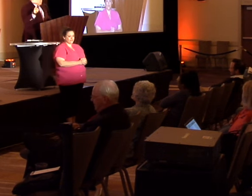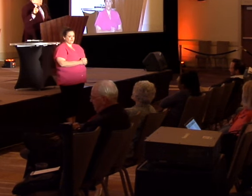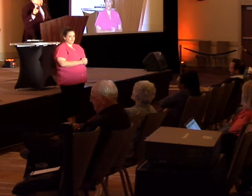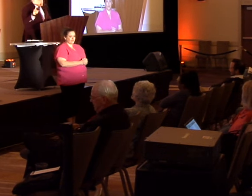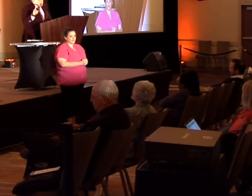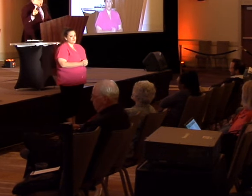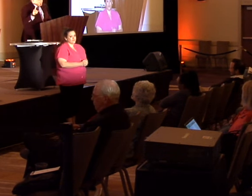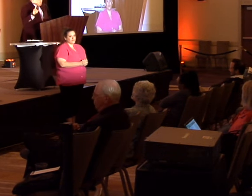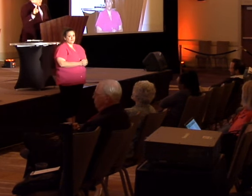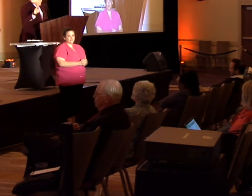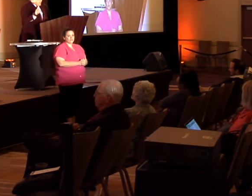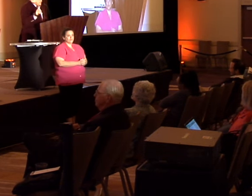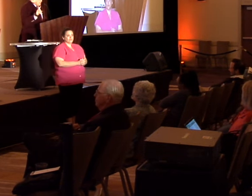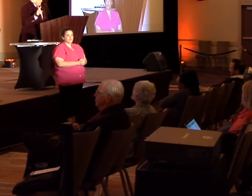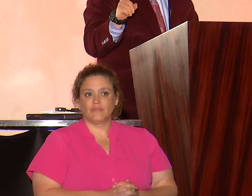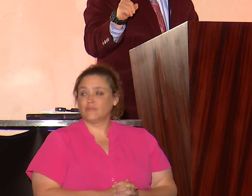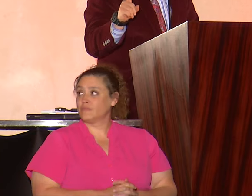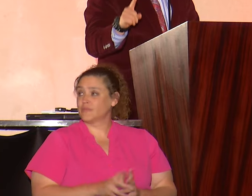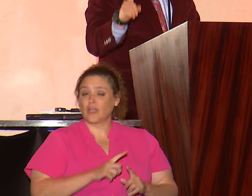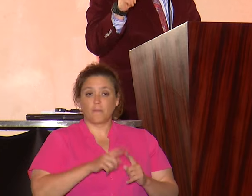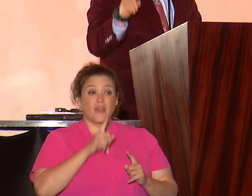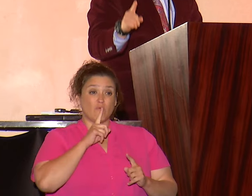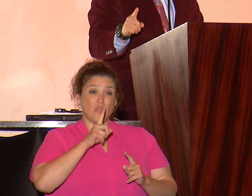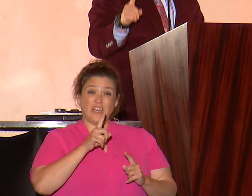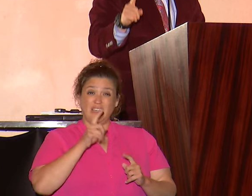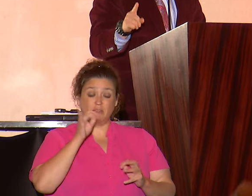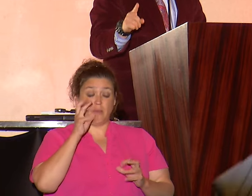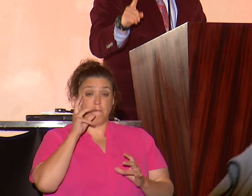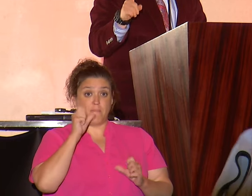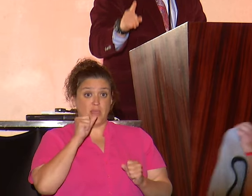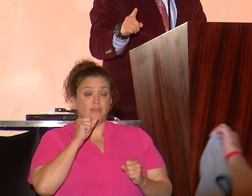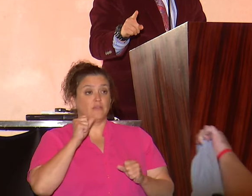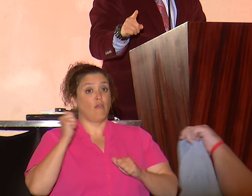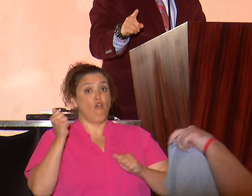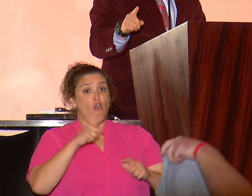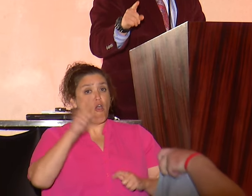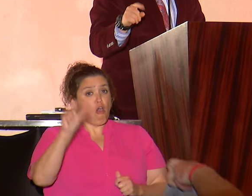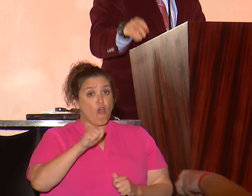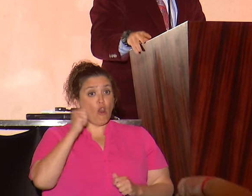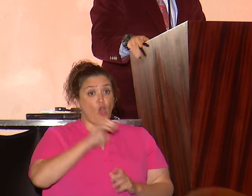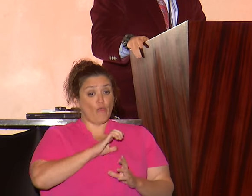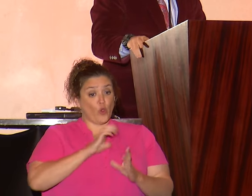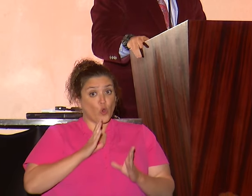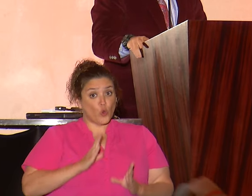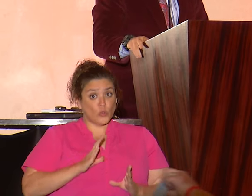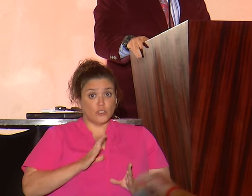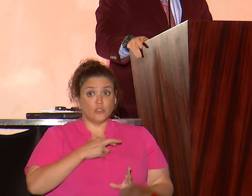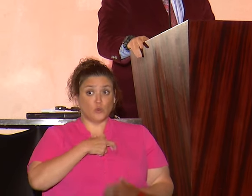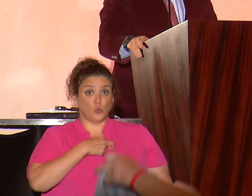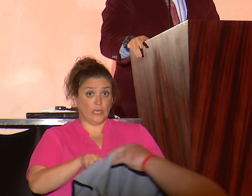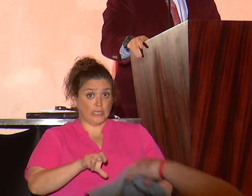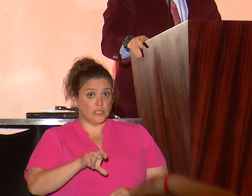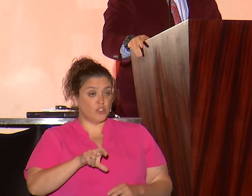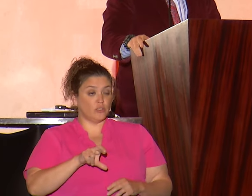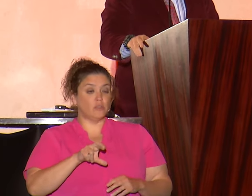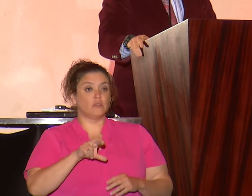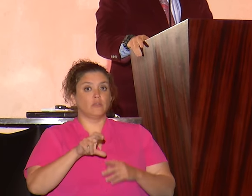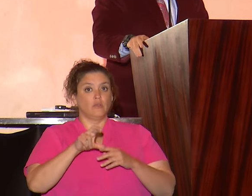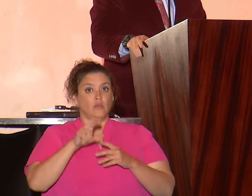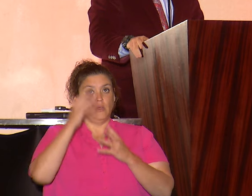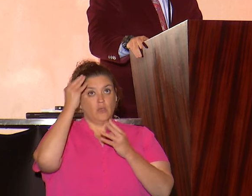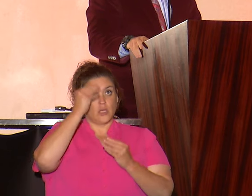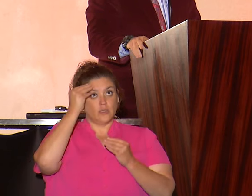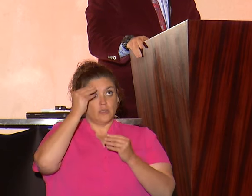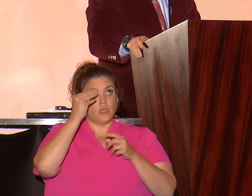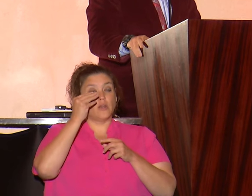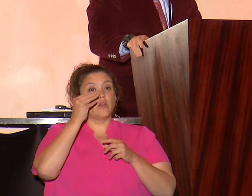but look at this. This is amazing. All other Christian religions regard the eating of the fruit